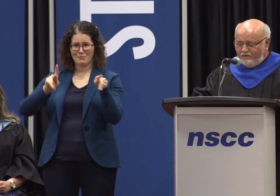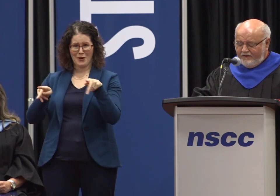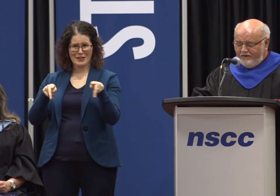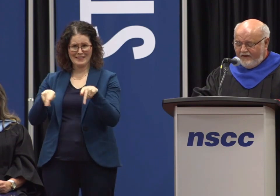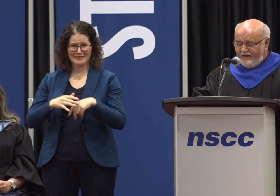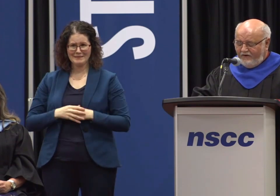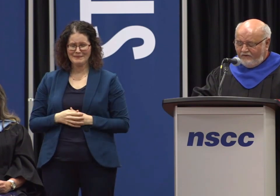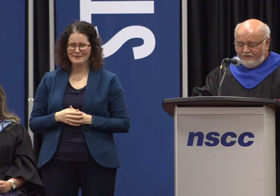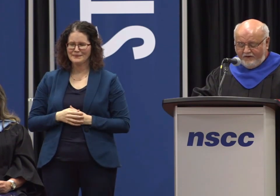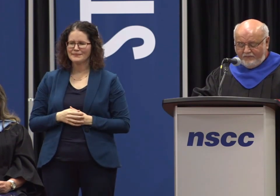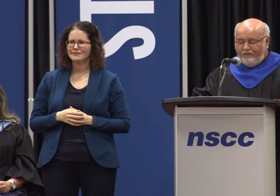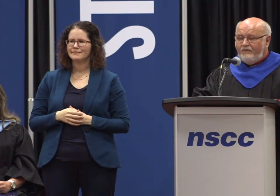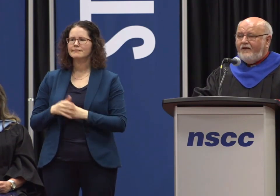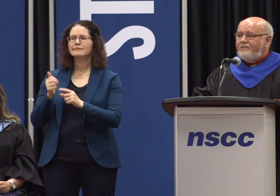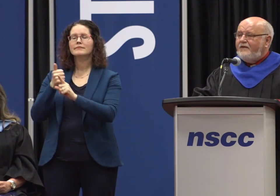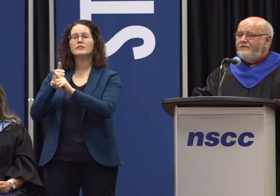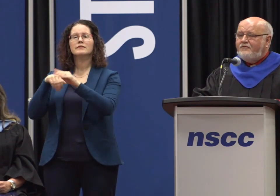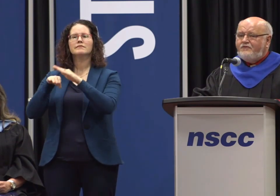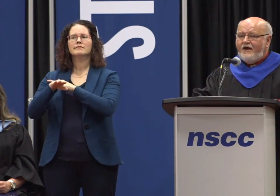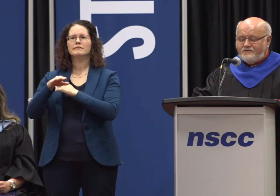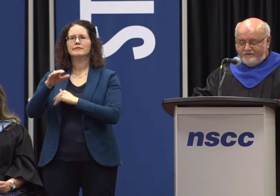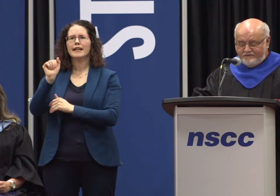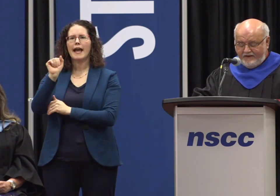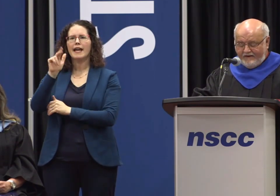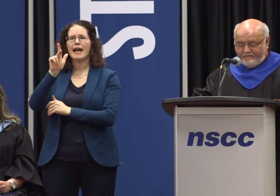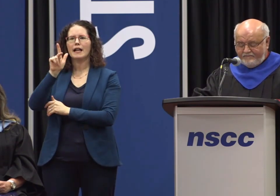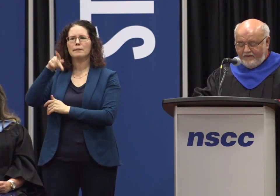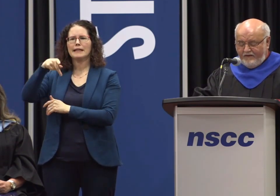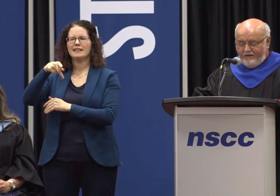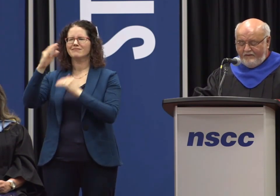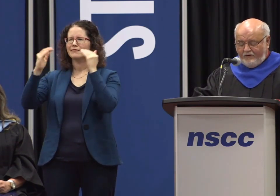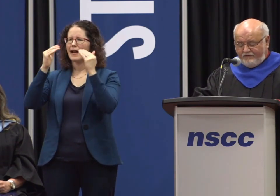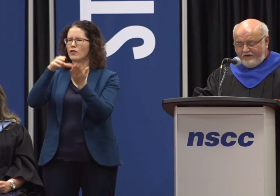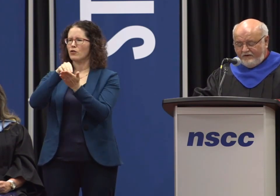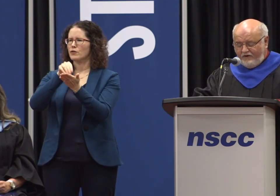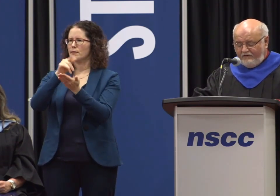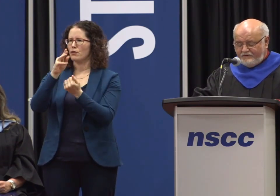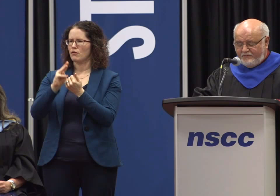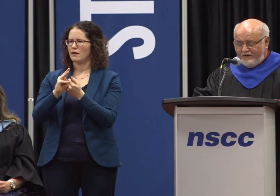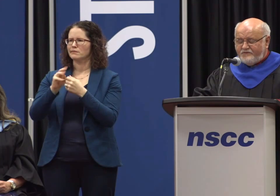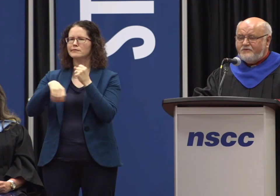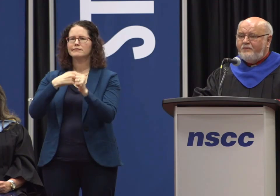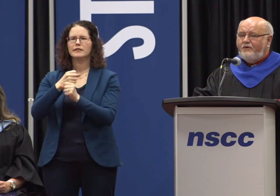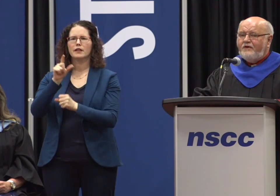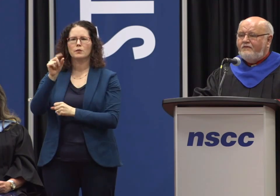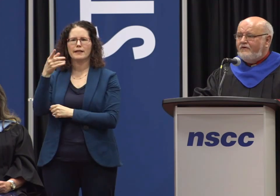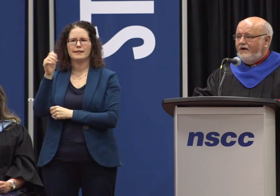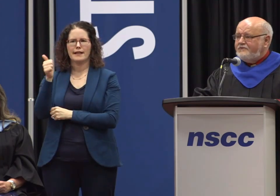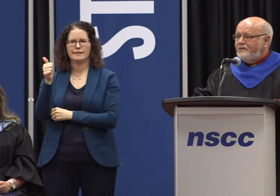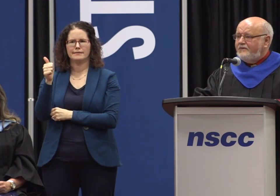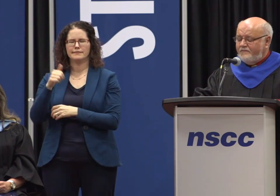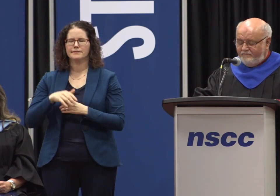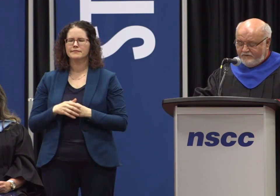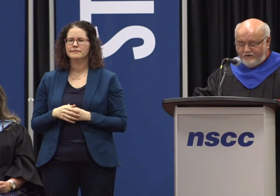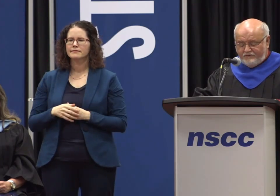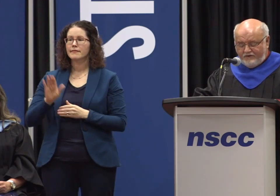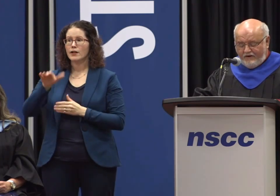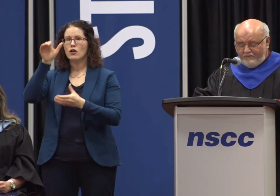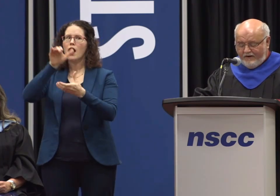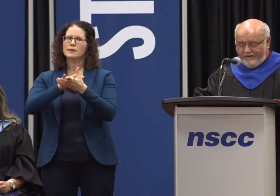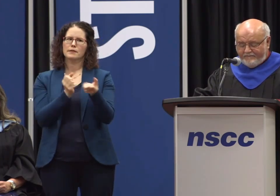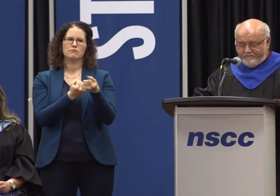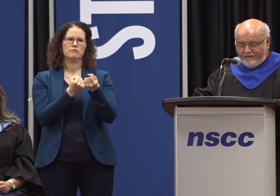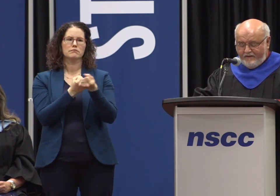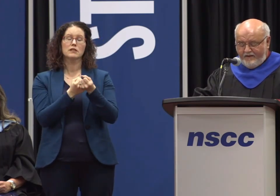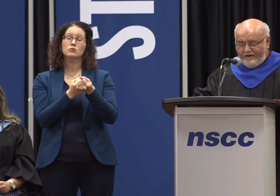Carol enrolled in the adult learning program in 2010 with the encouragement and support of her husband, which goes a